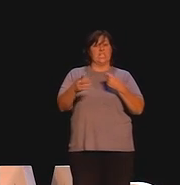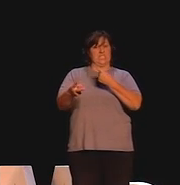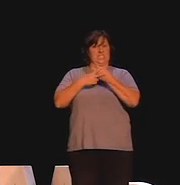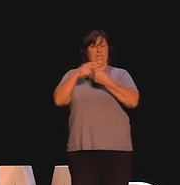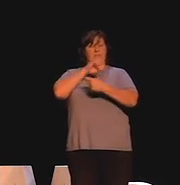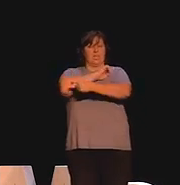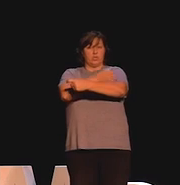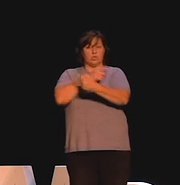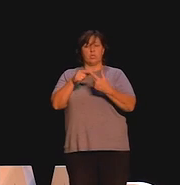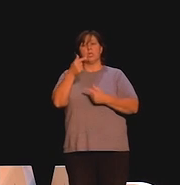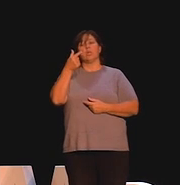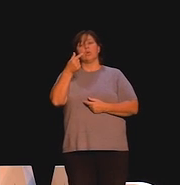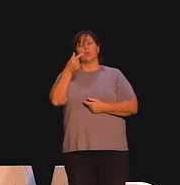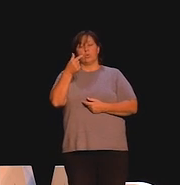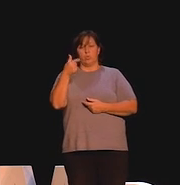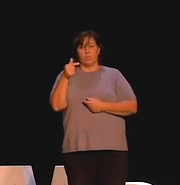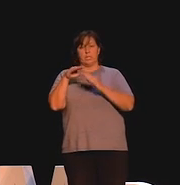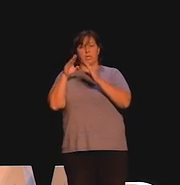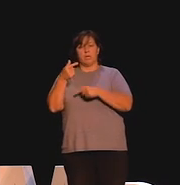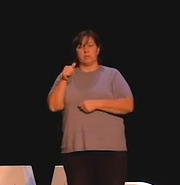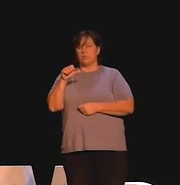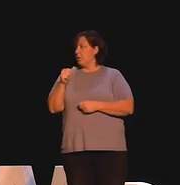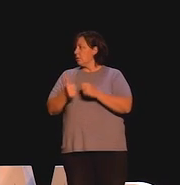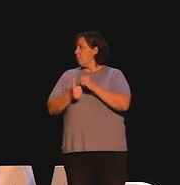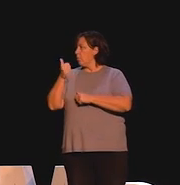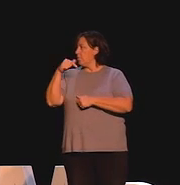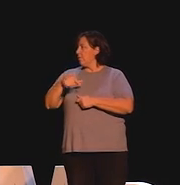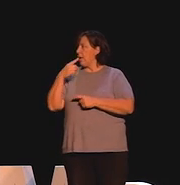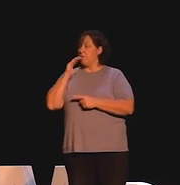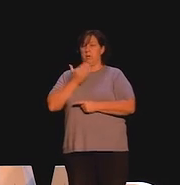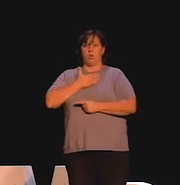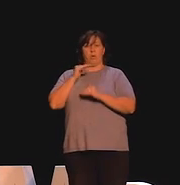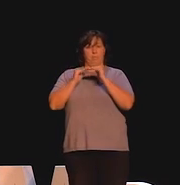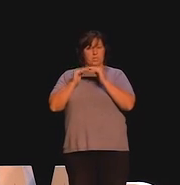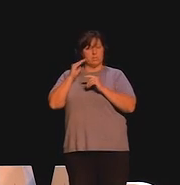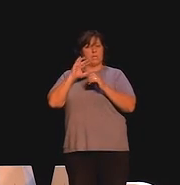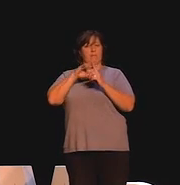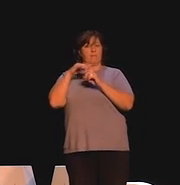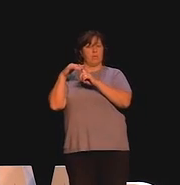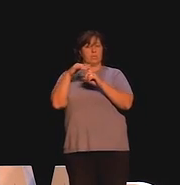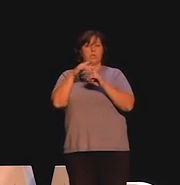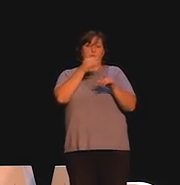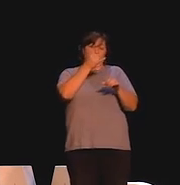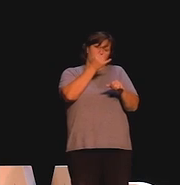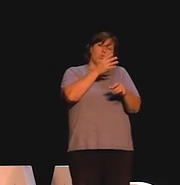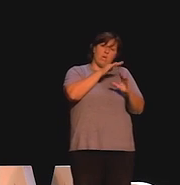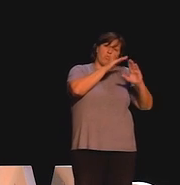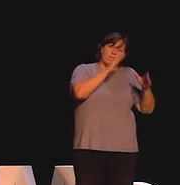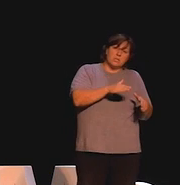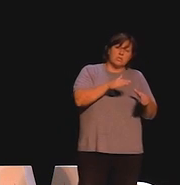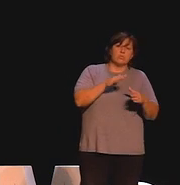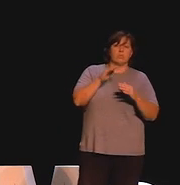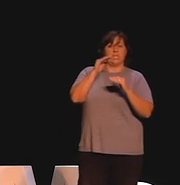emissions, the majority of this is all from the built environment. This is residential, commercial, and industrial. And that big blue